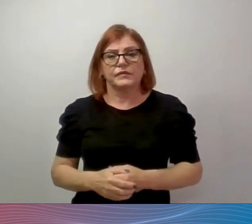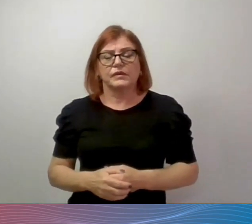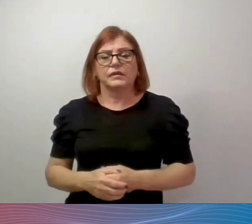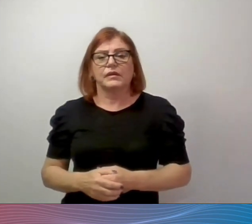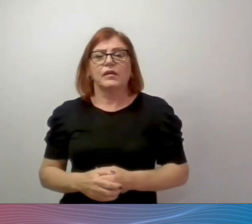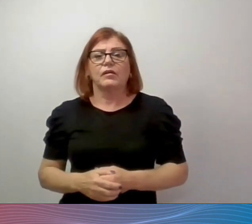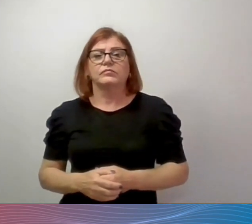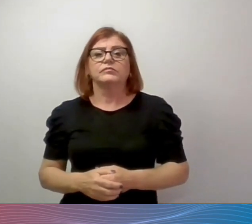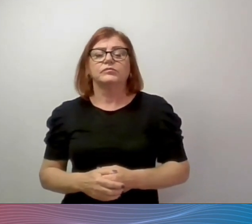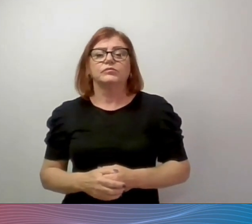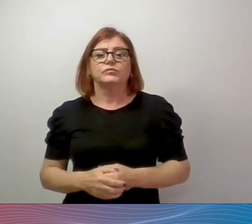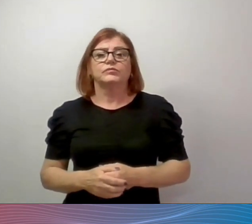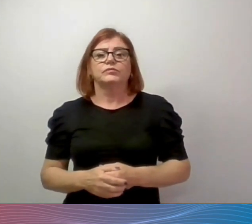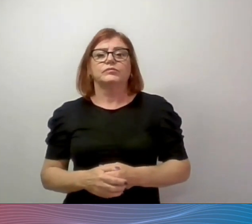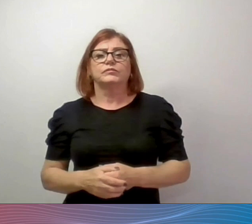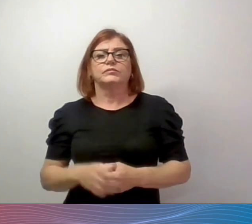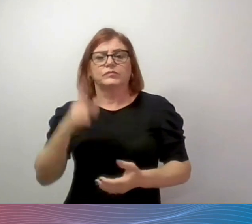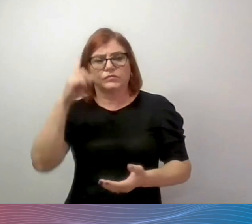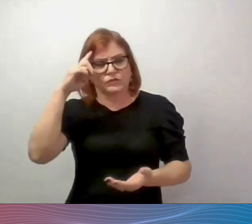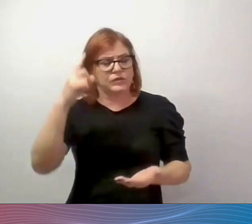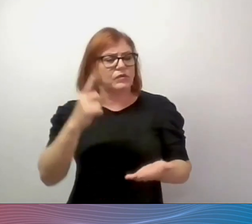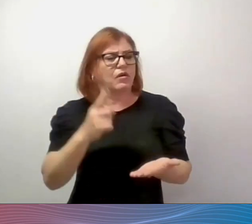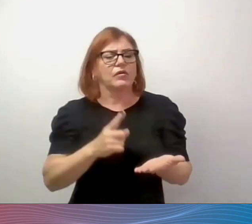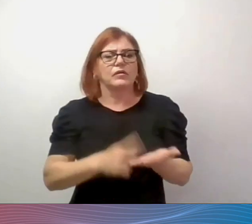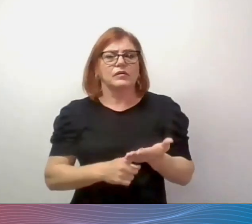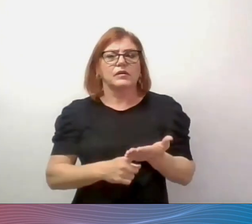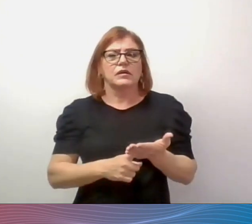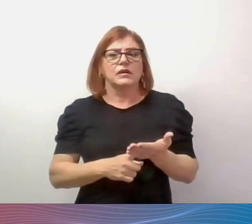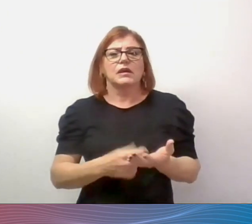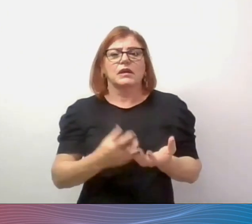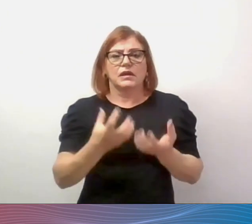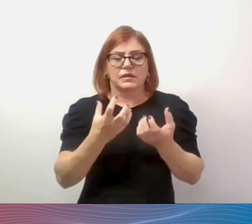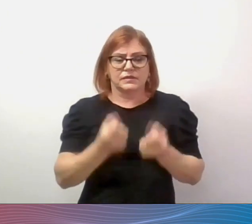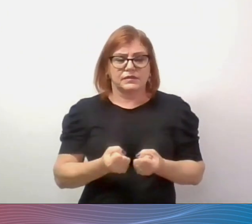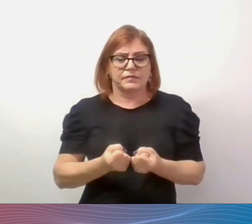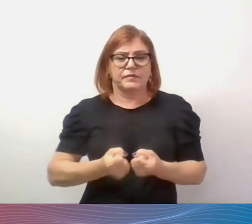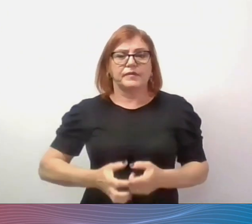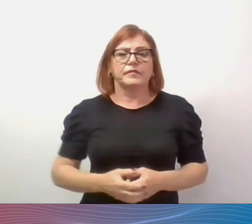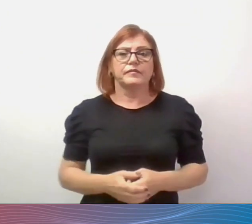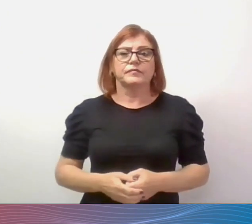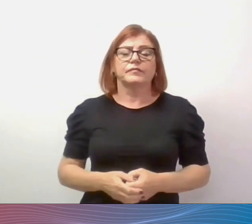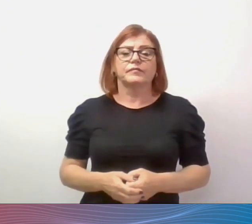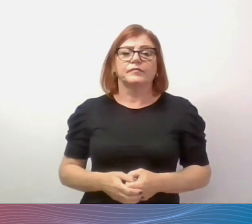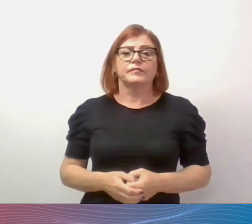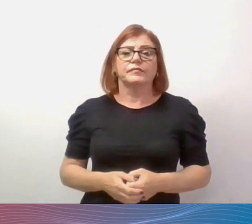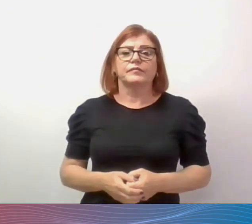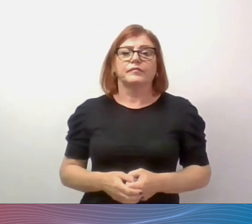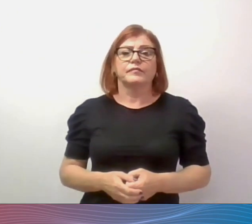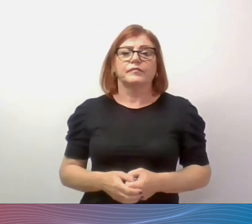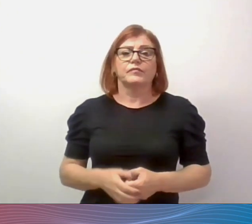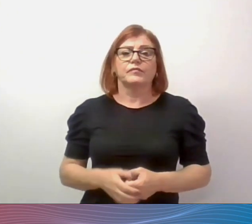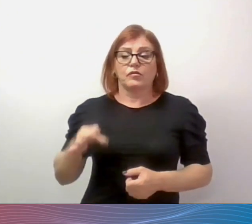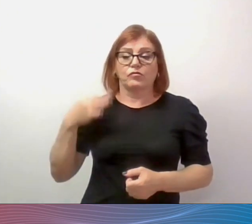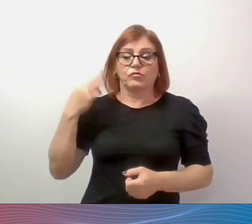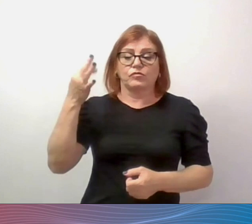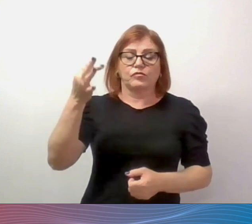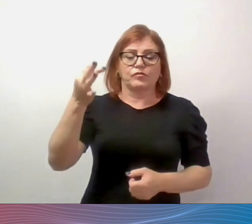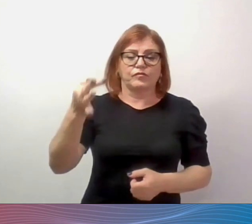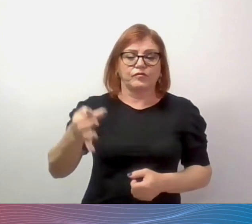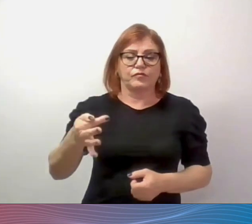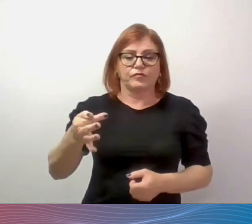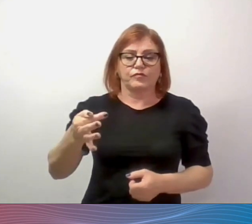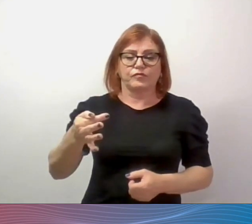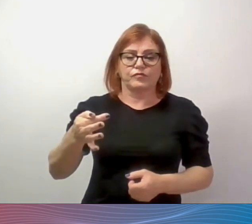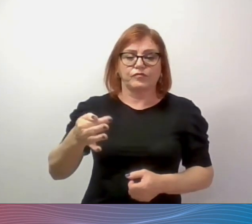as the guarantee. É? Então nós um dia nós vamos mergulhar no próprio amor, próprio